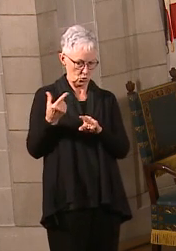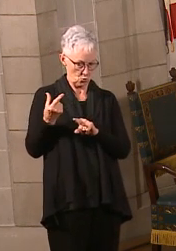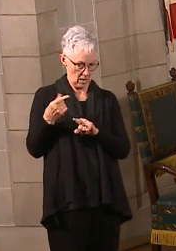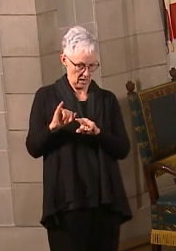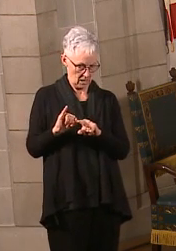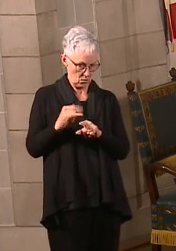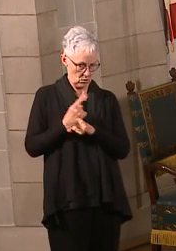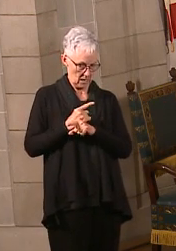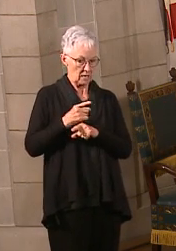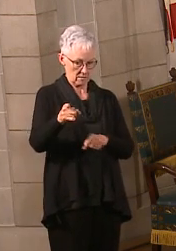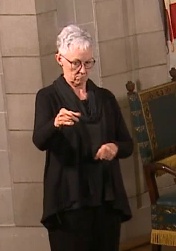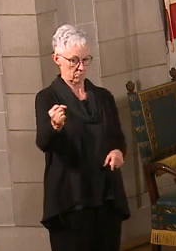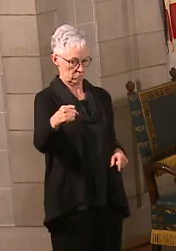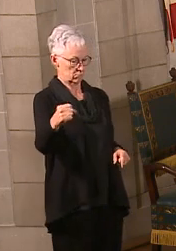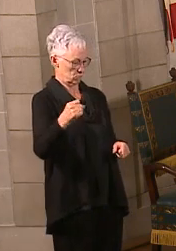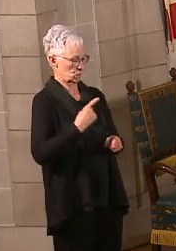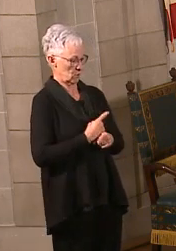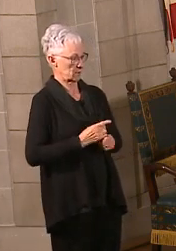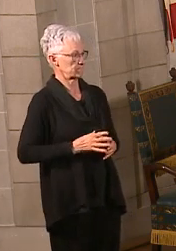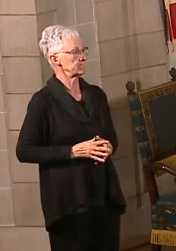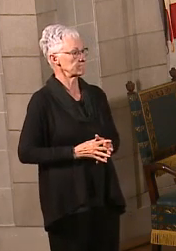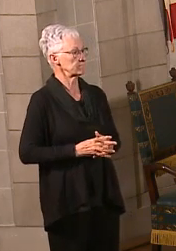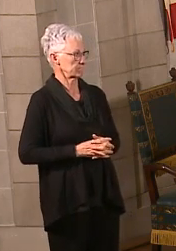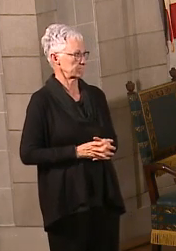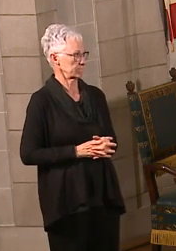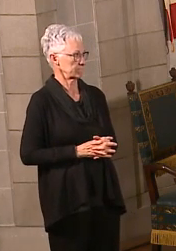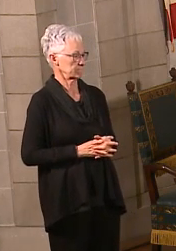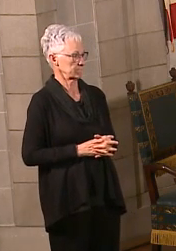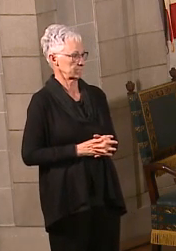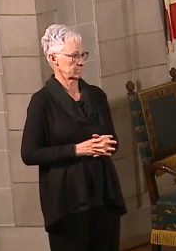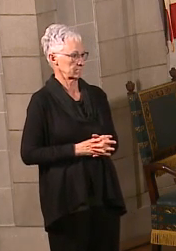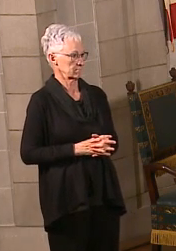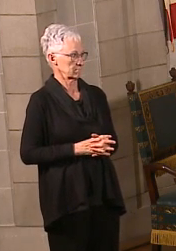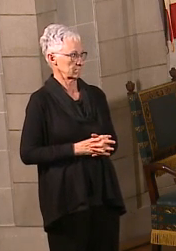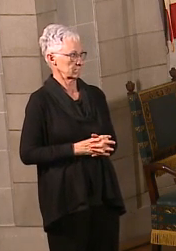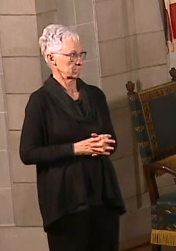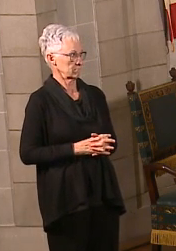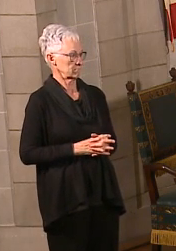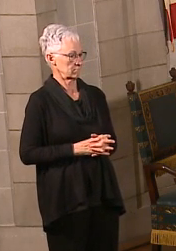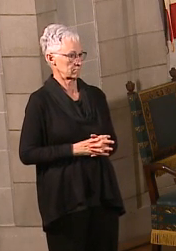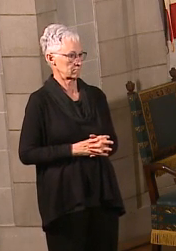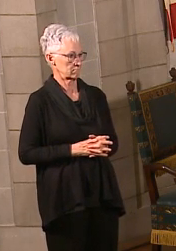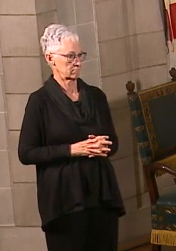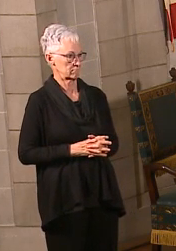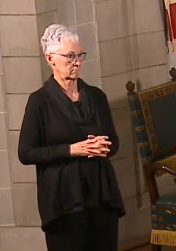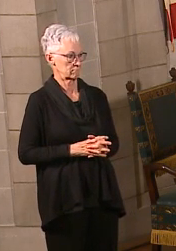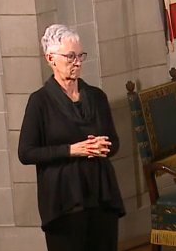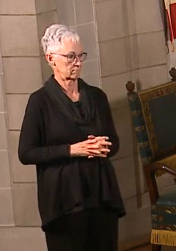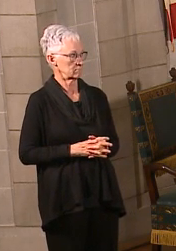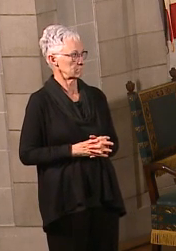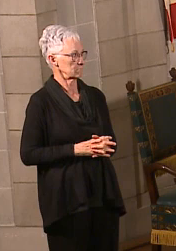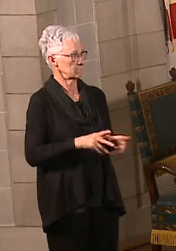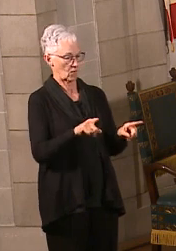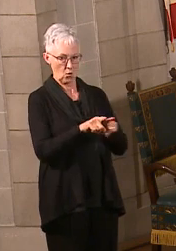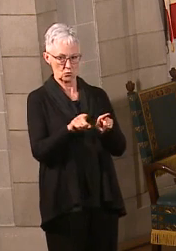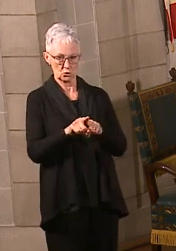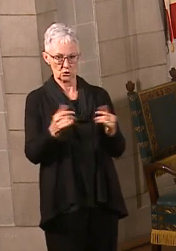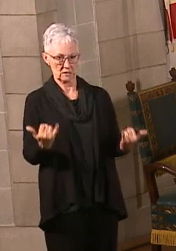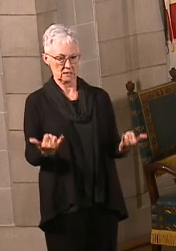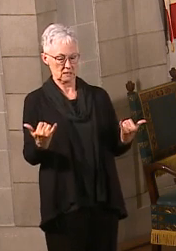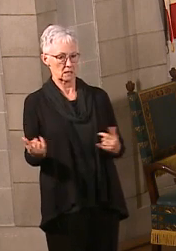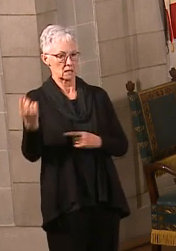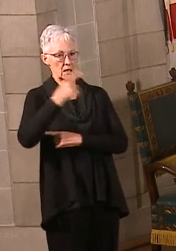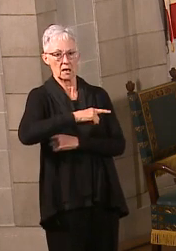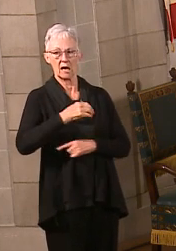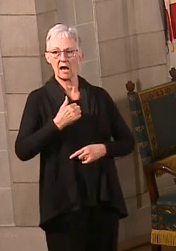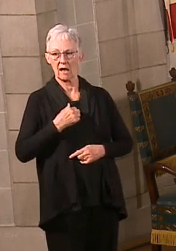Tuesday, Wednesday? Right. So today's Thursday, right. So we're getting that set up. We're also being joined here today by the Mayor of